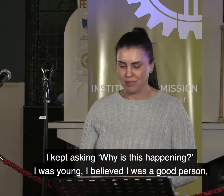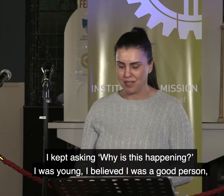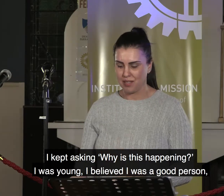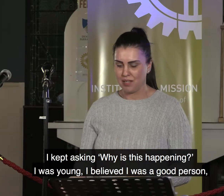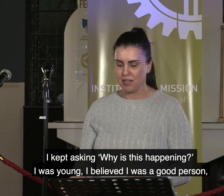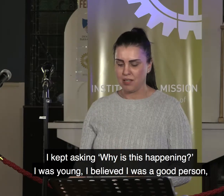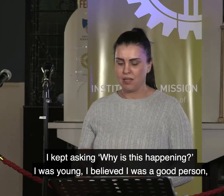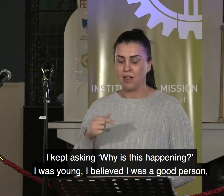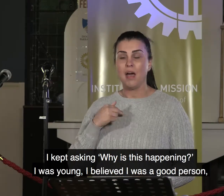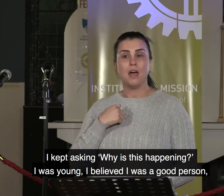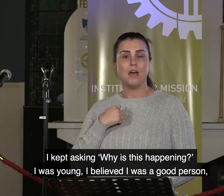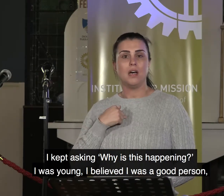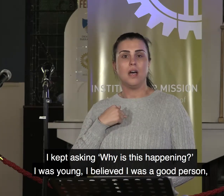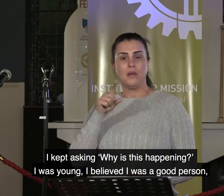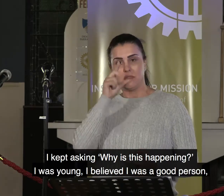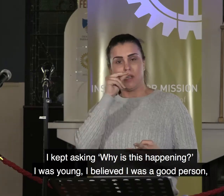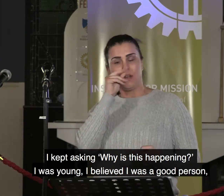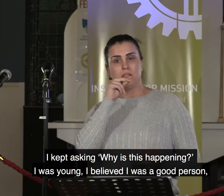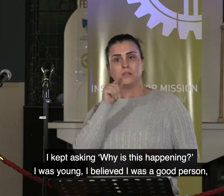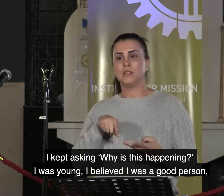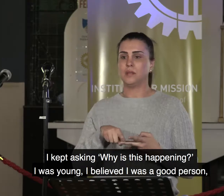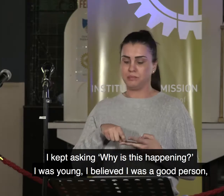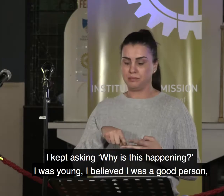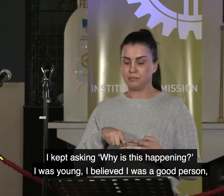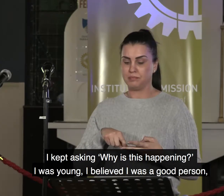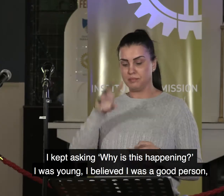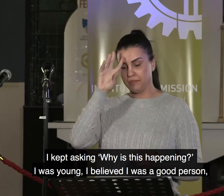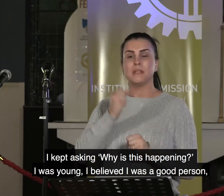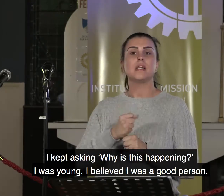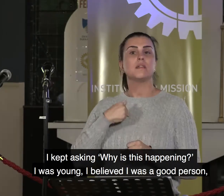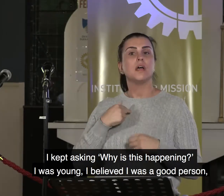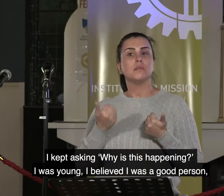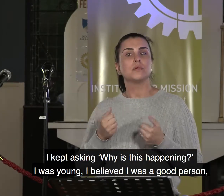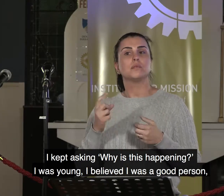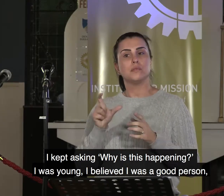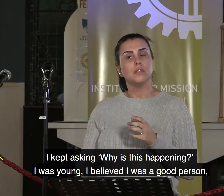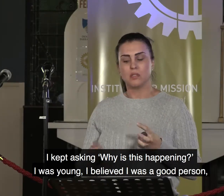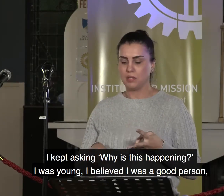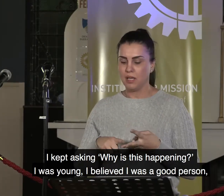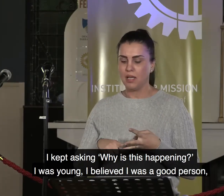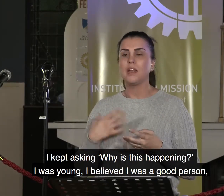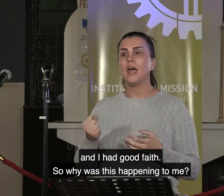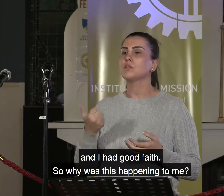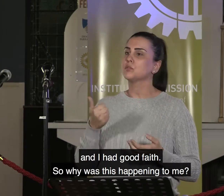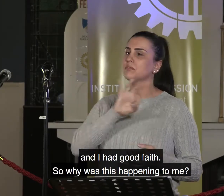this happening? I was young, I believed I was a good person, and I had